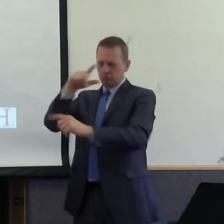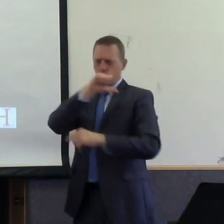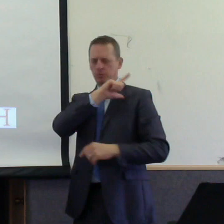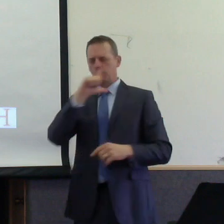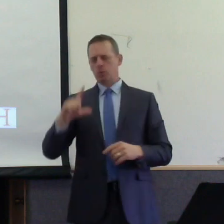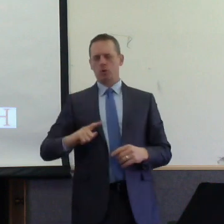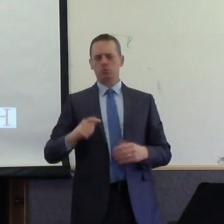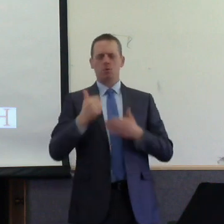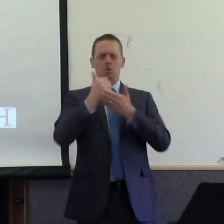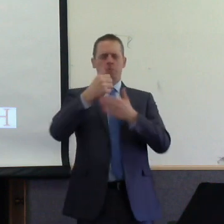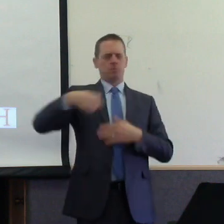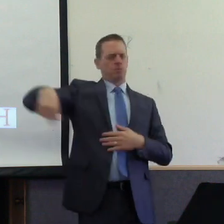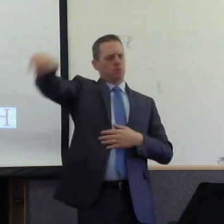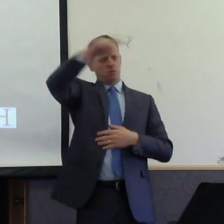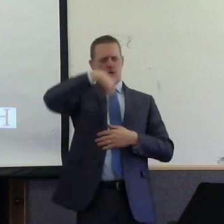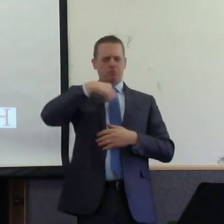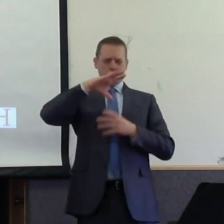Lord, just ask you to watch over them.